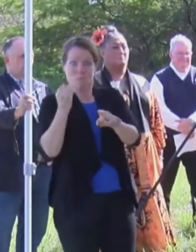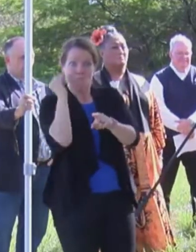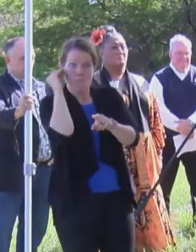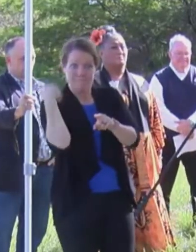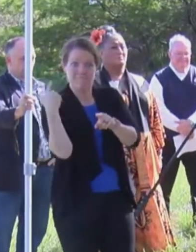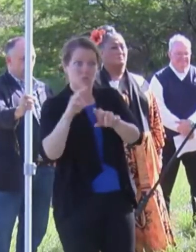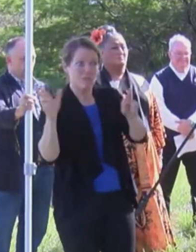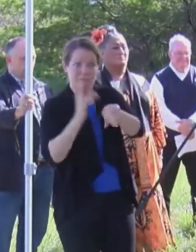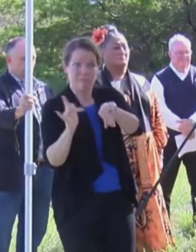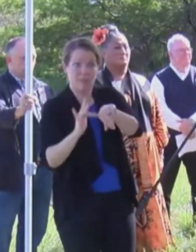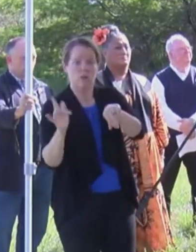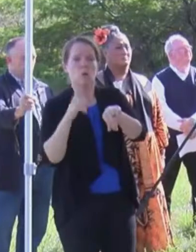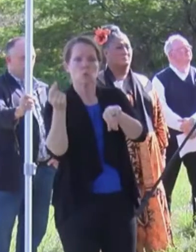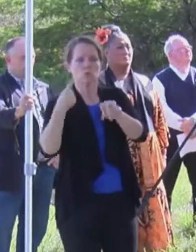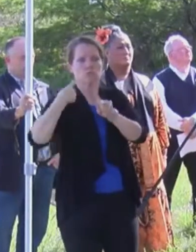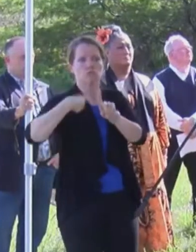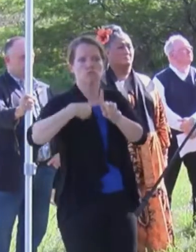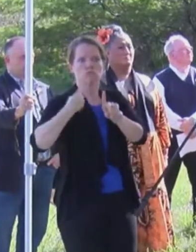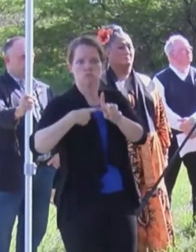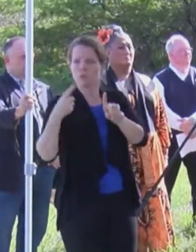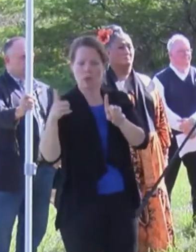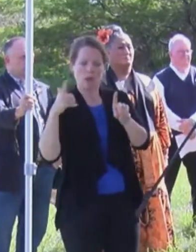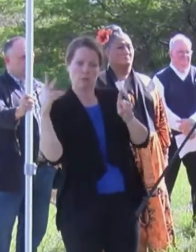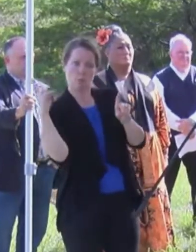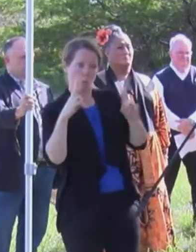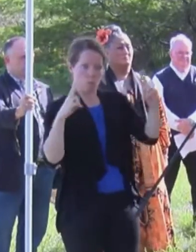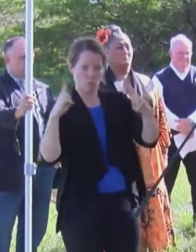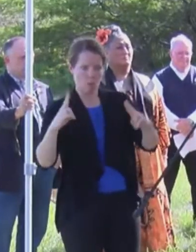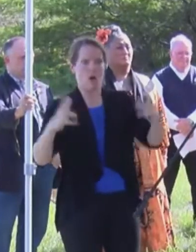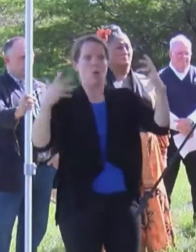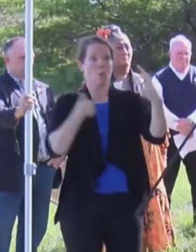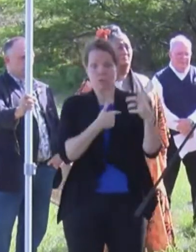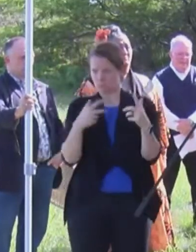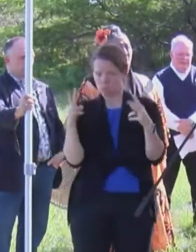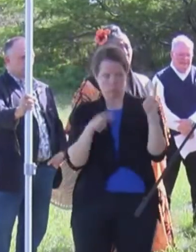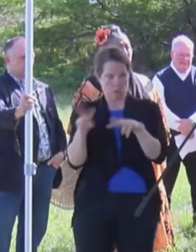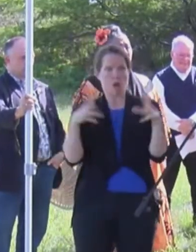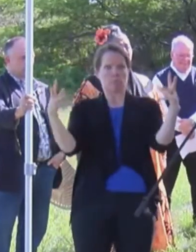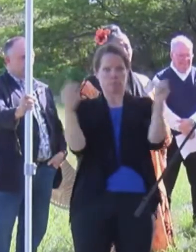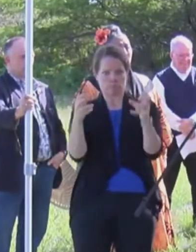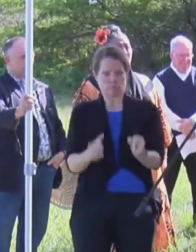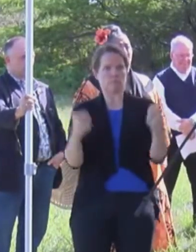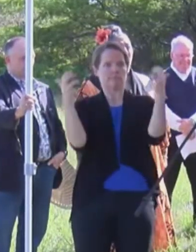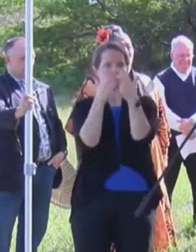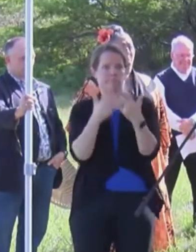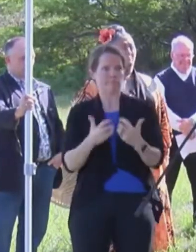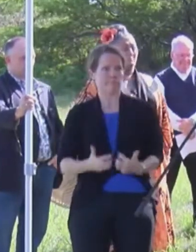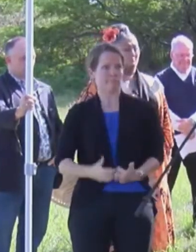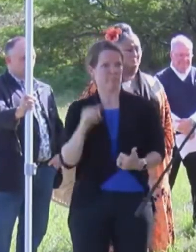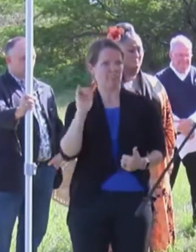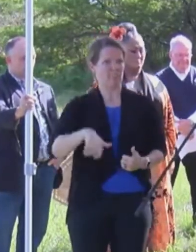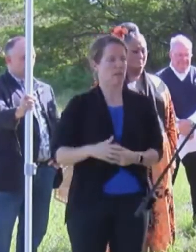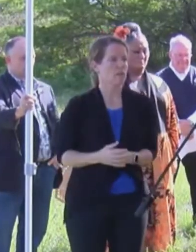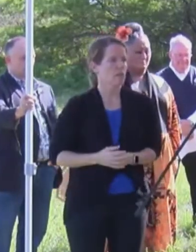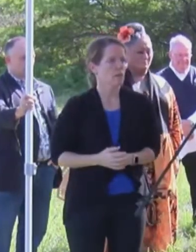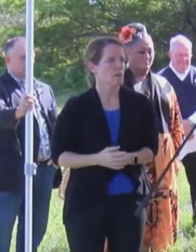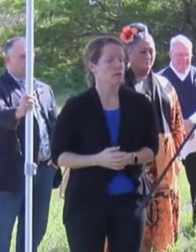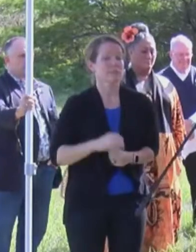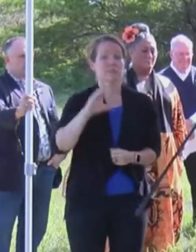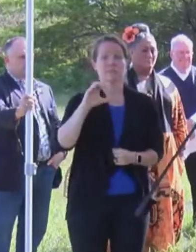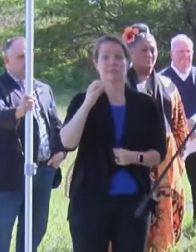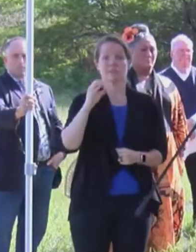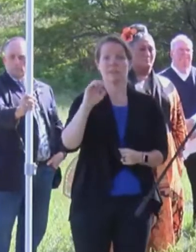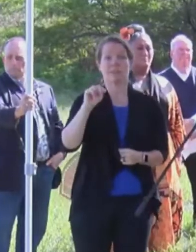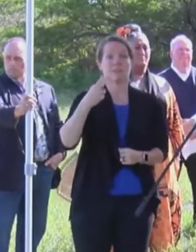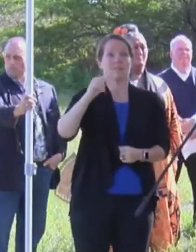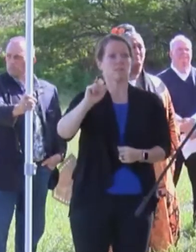sides. And just in closing, we're here to help. CNHA, if there's any one thing that we can do, it's distill